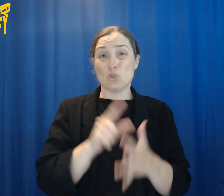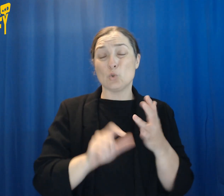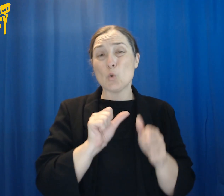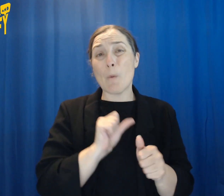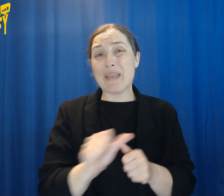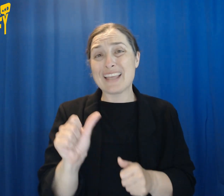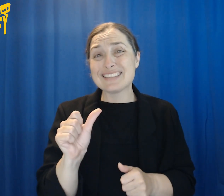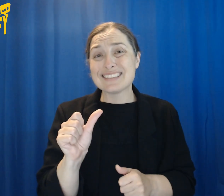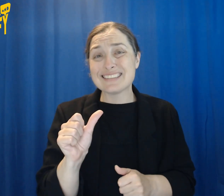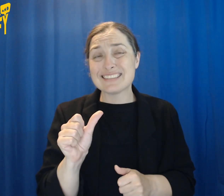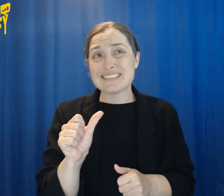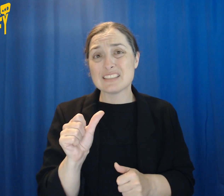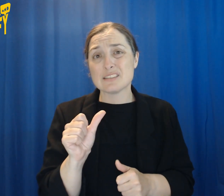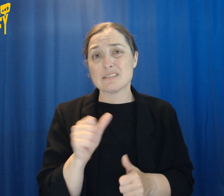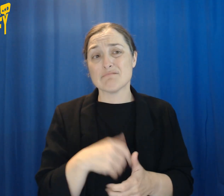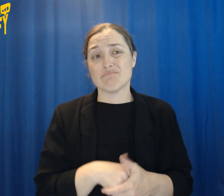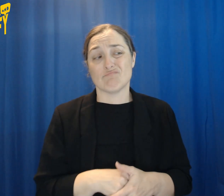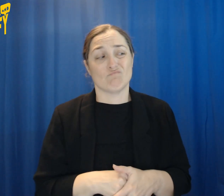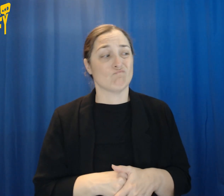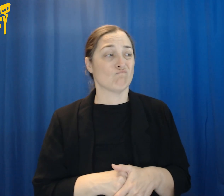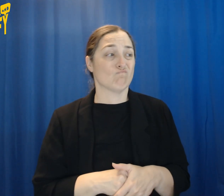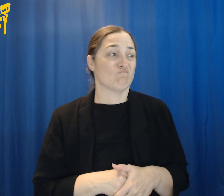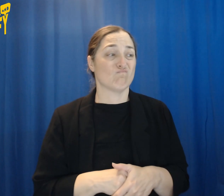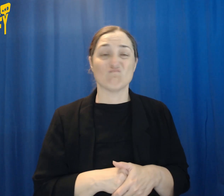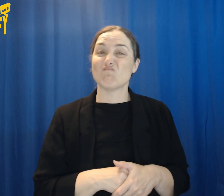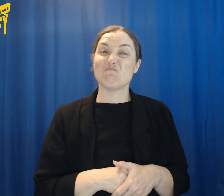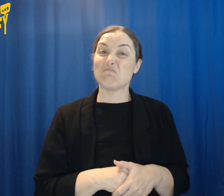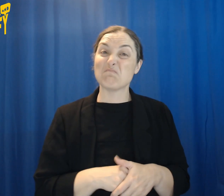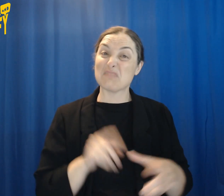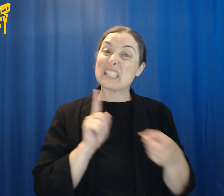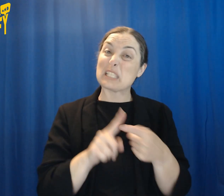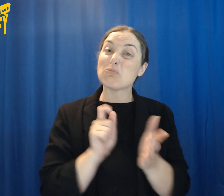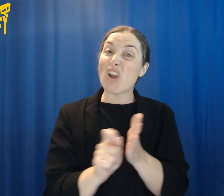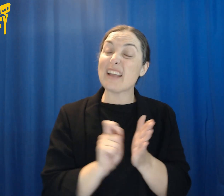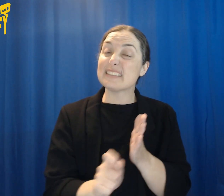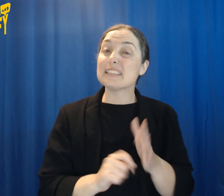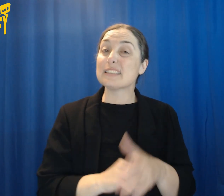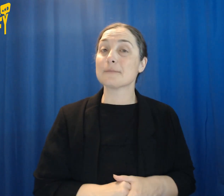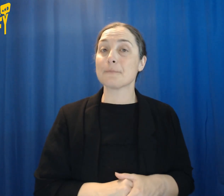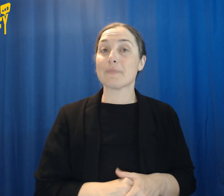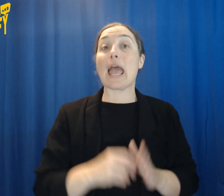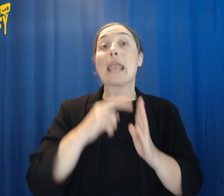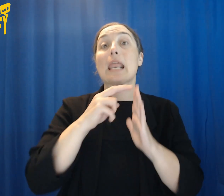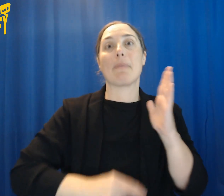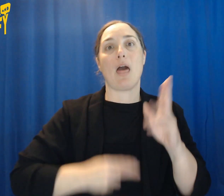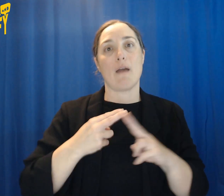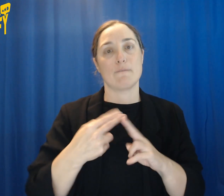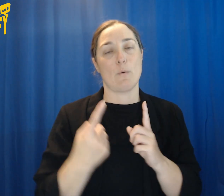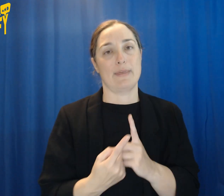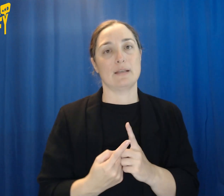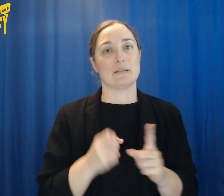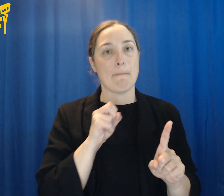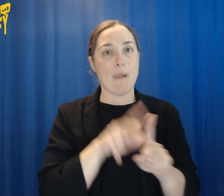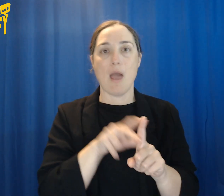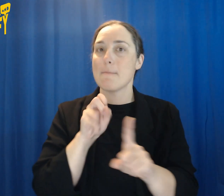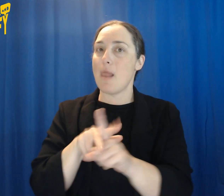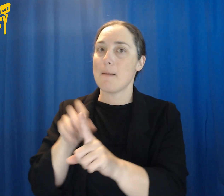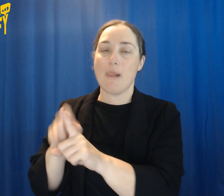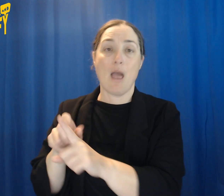also, yeah, just keep writing and apply for things. Doesn't matter if you don't get it.